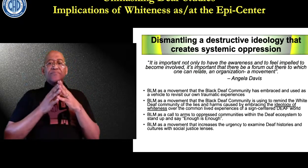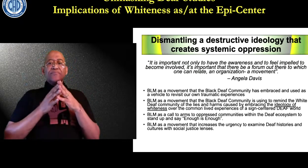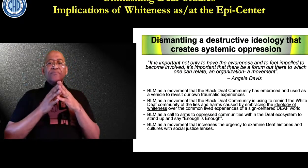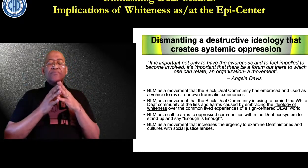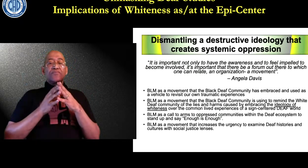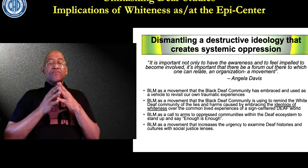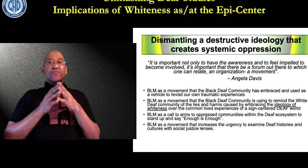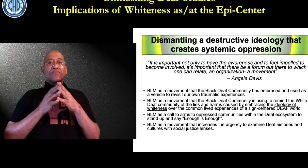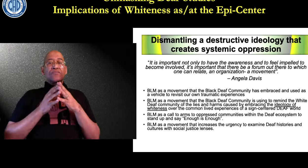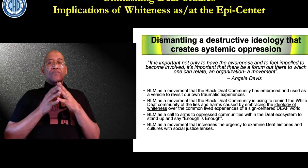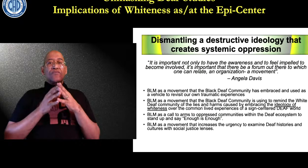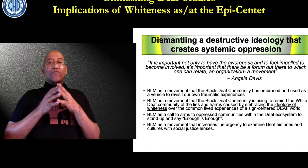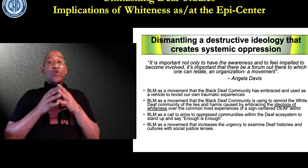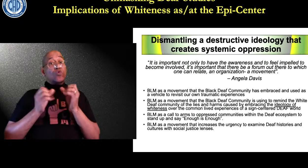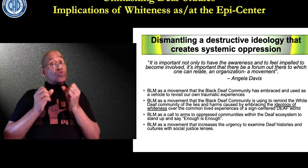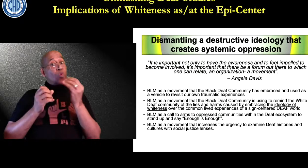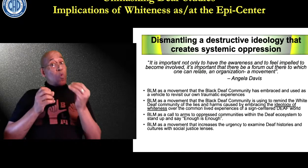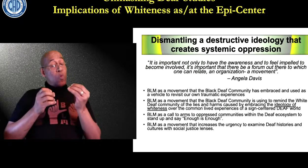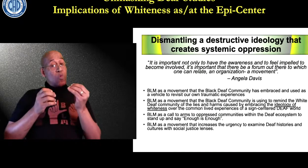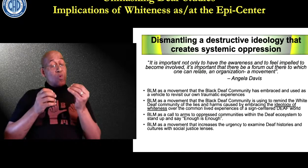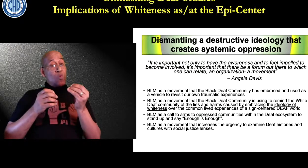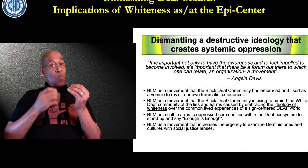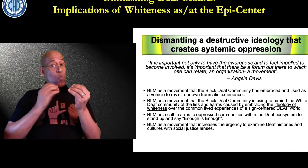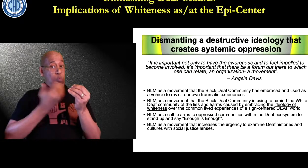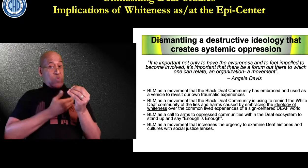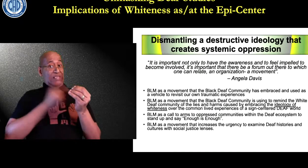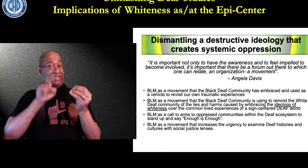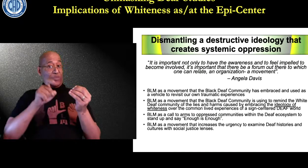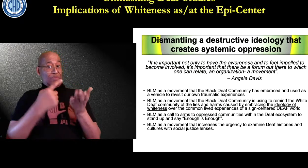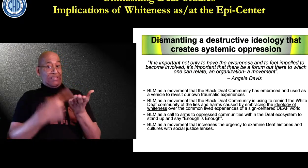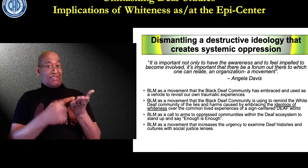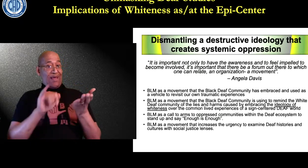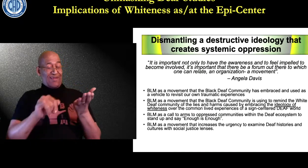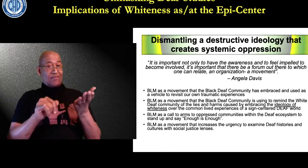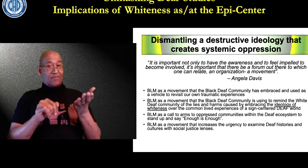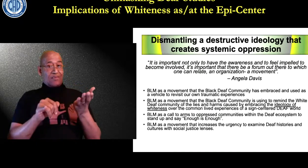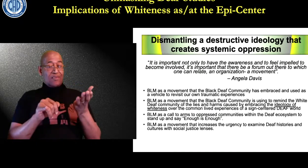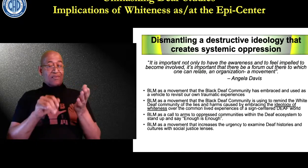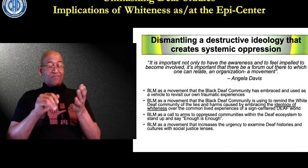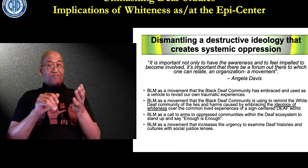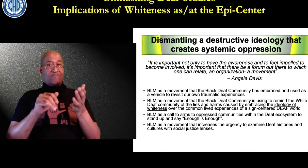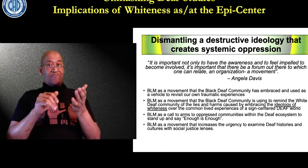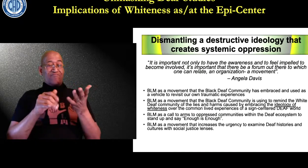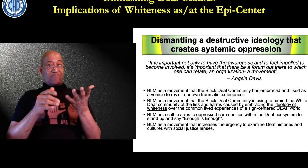And they say, it's like, how can you say that you don't do that when you still shun us away?